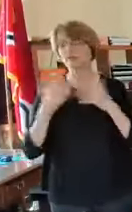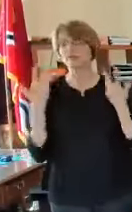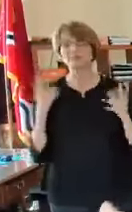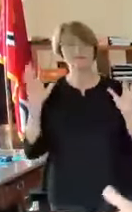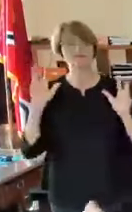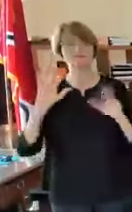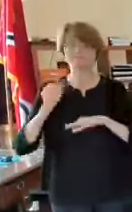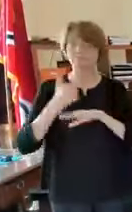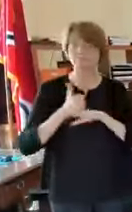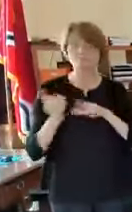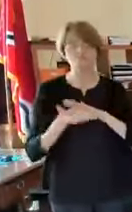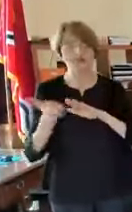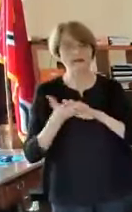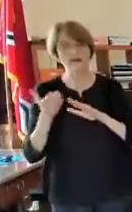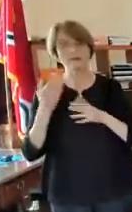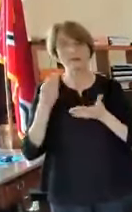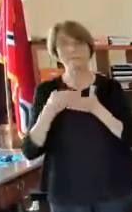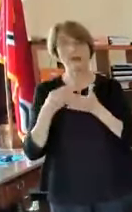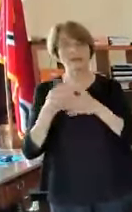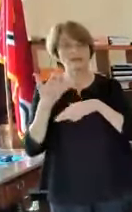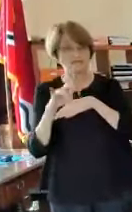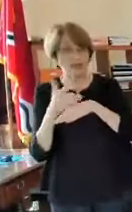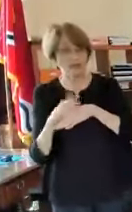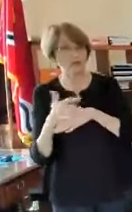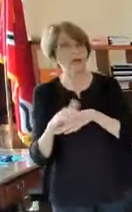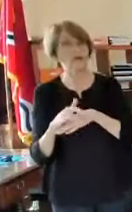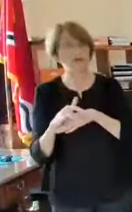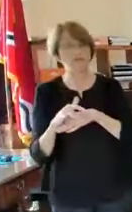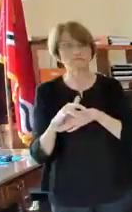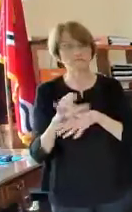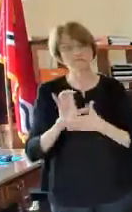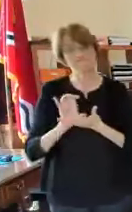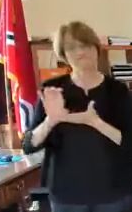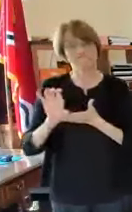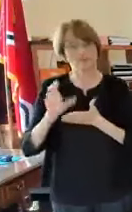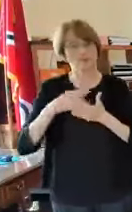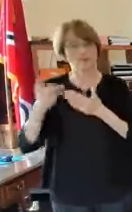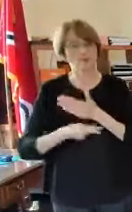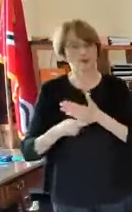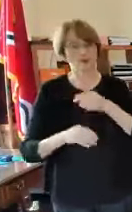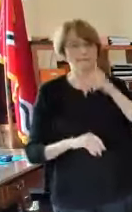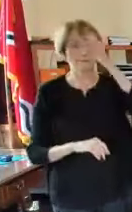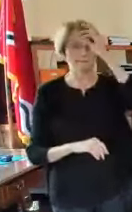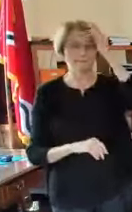it's running, and the money is available for the program.